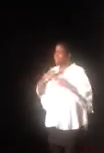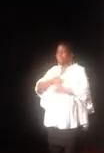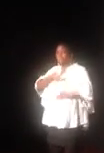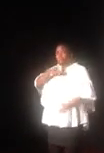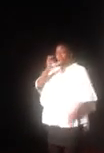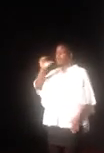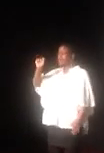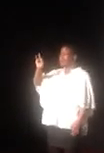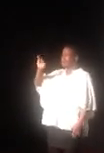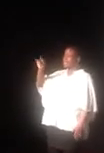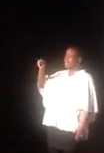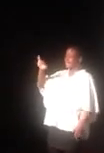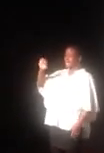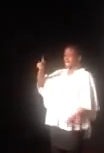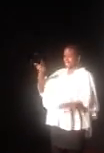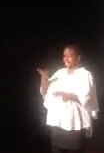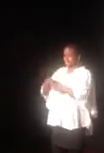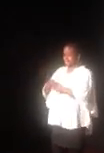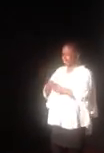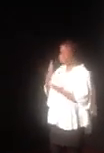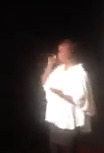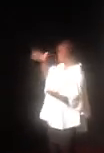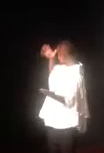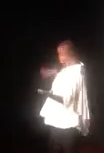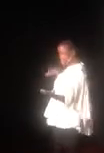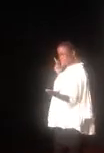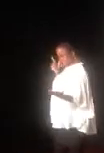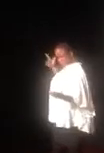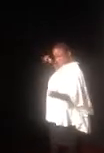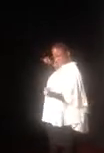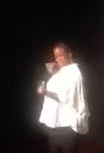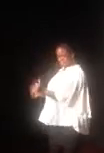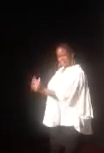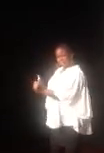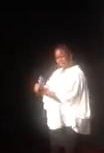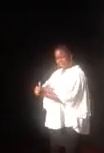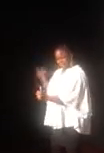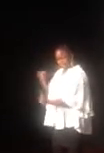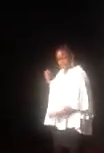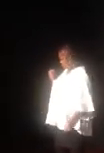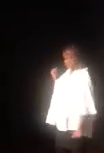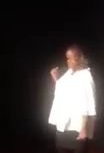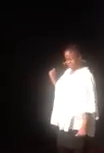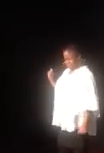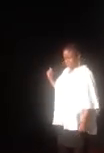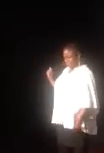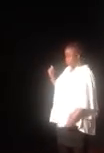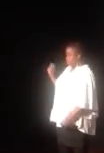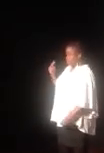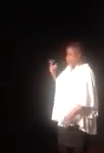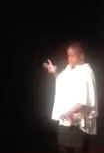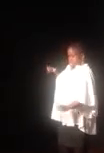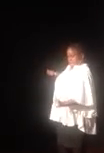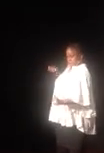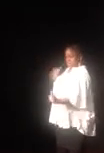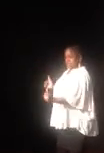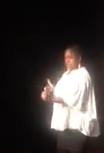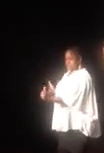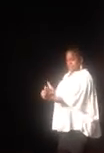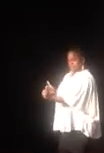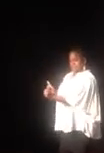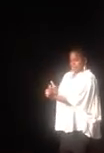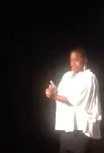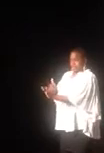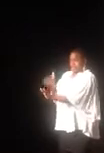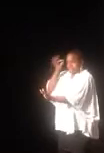What's wrong with this man? He's still following me. As I looked back, I realized that he was quickly approaching me, so I listened to Sydney